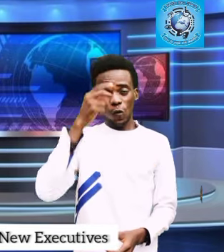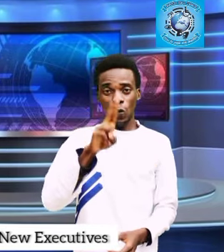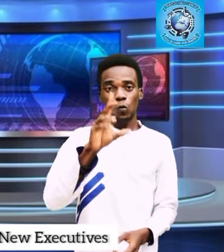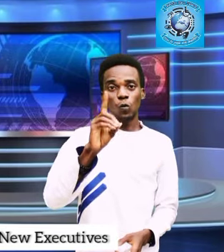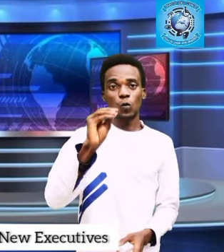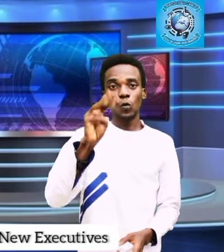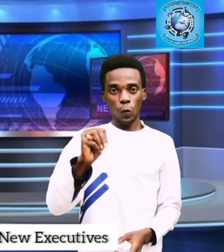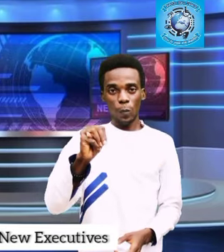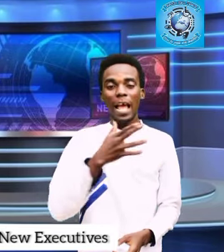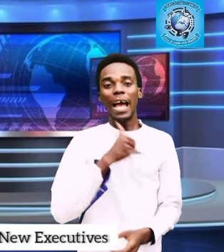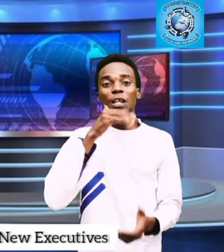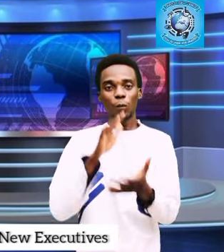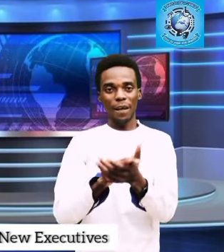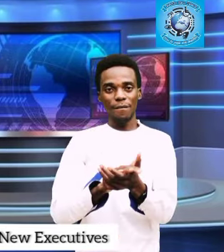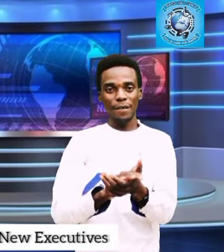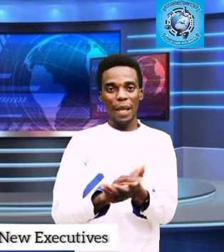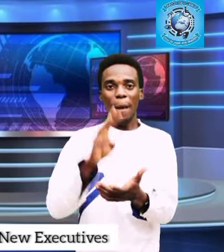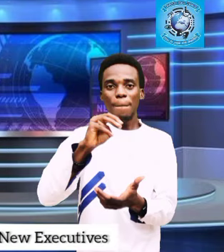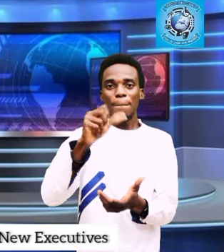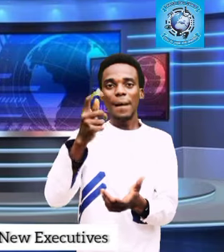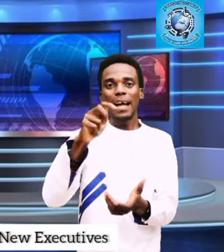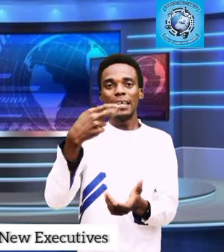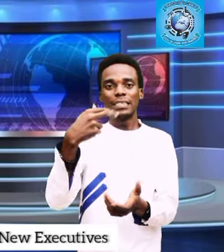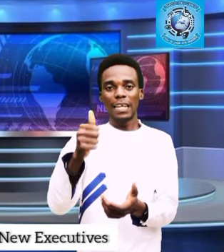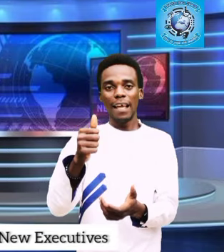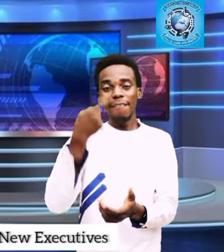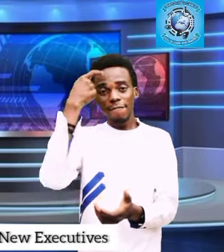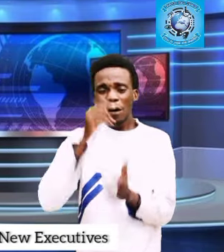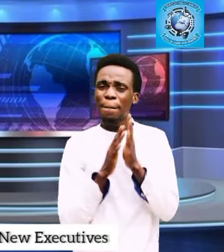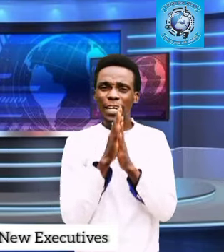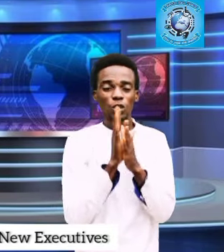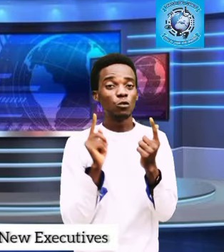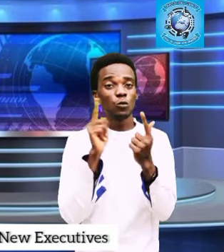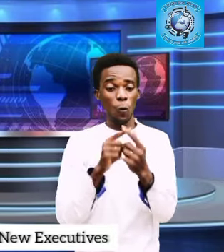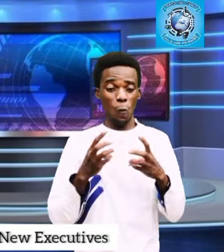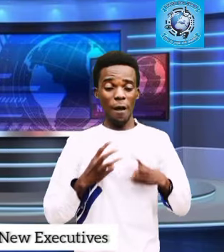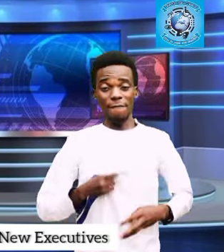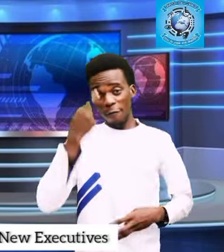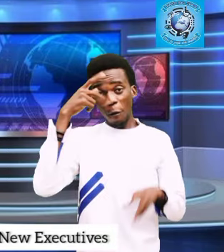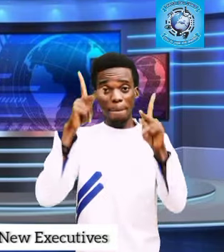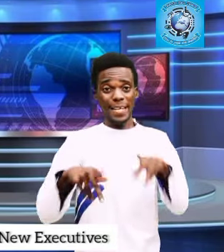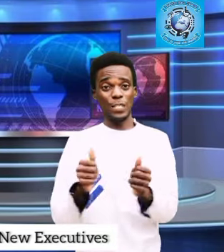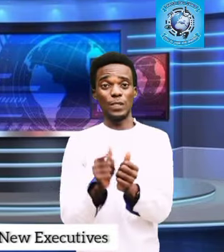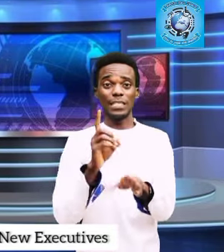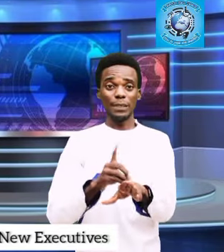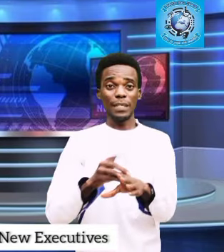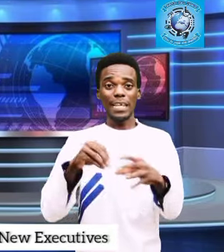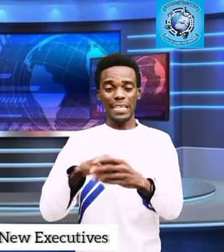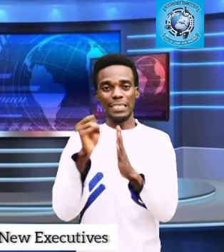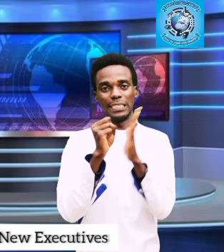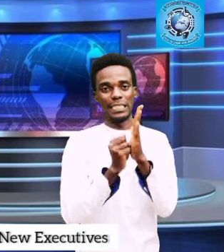wife, Dr. Mrs. Martha Udom Emmanuel, for their passion towards welfare for persons with disabilities in the